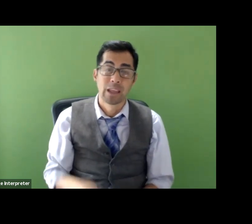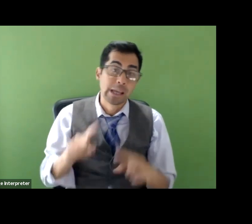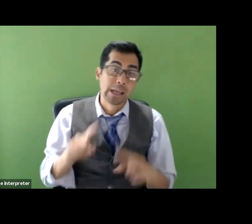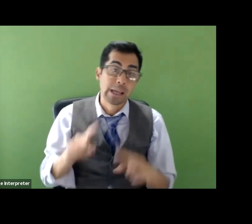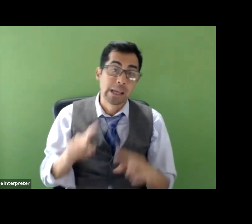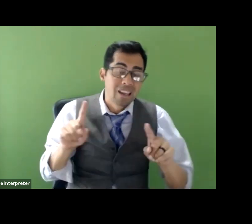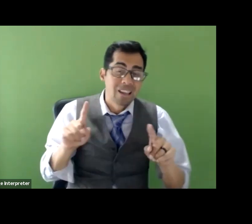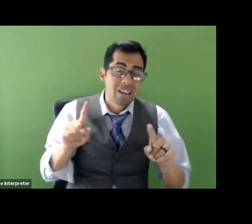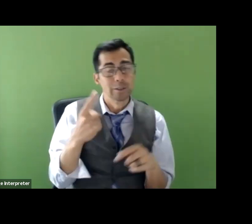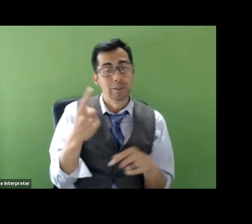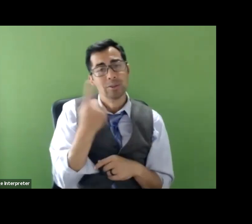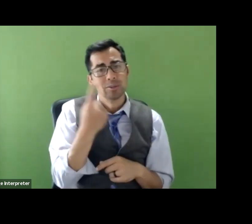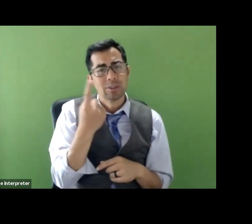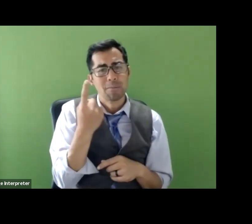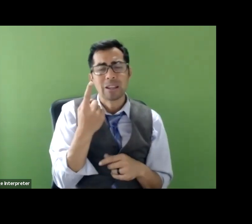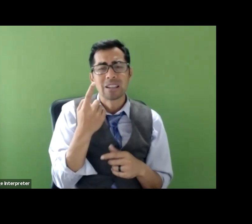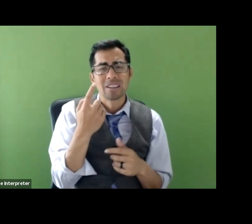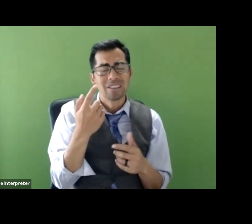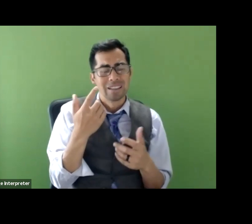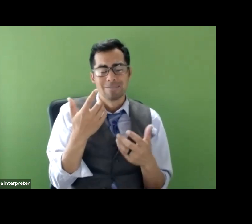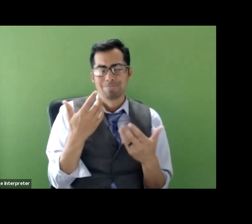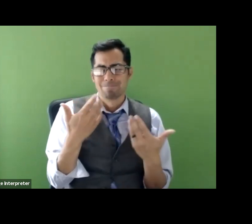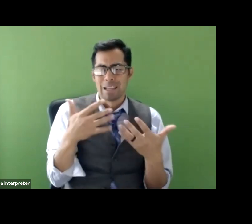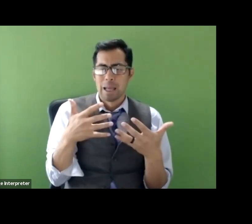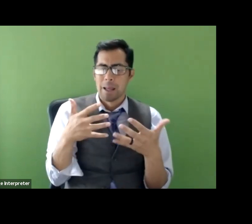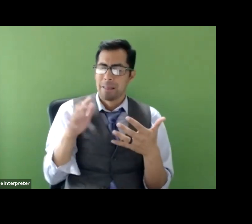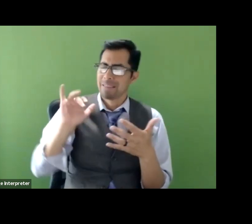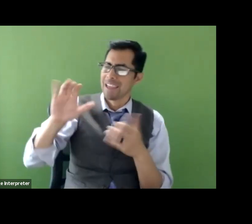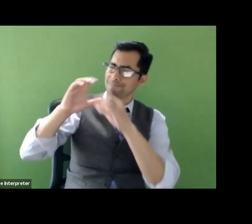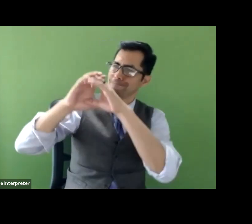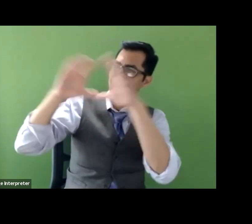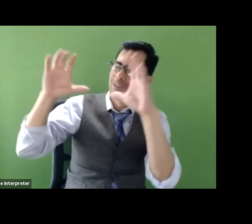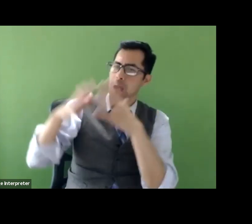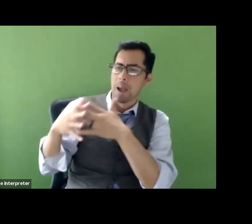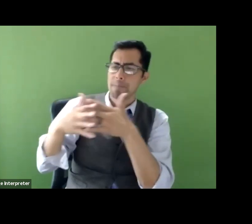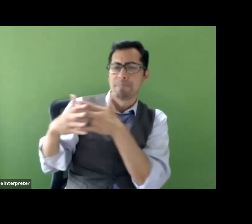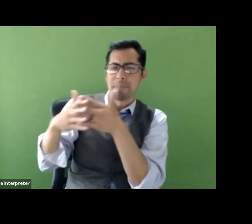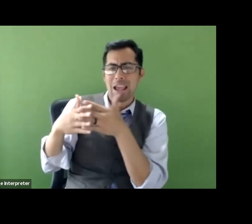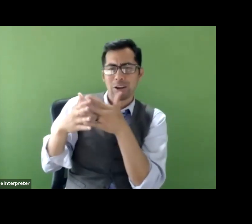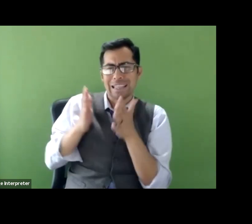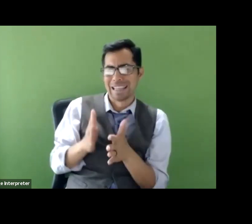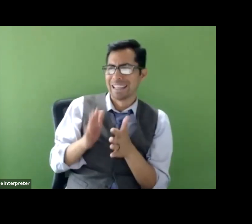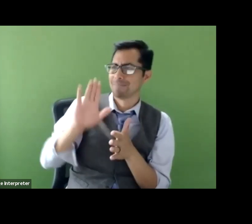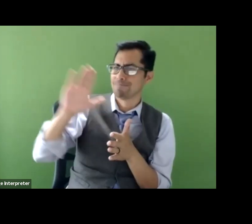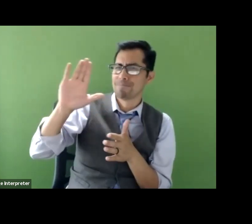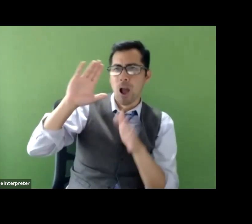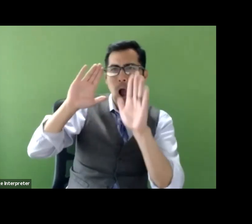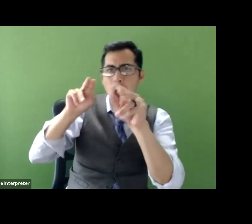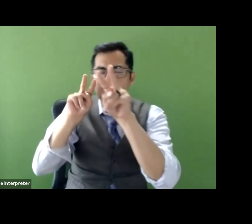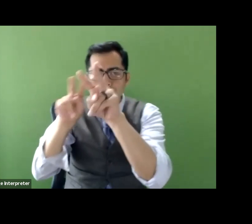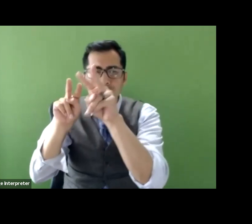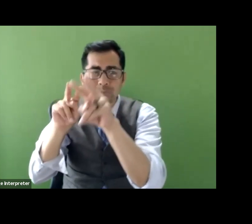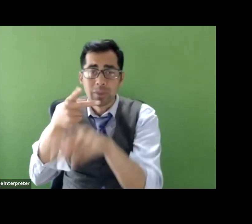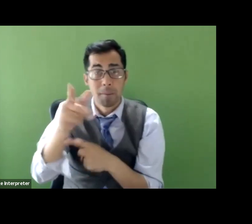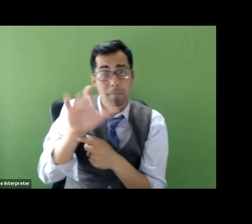there was something so quintessentially American in the hopefulness of those words. Public libraries